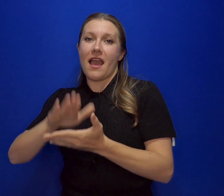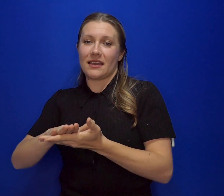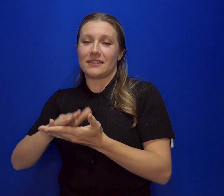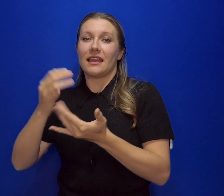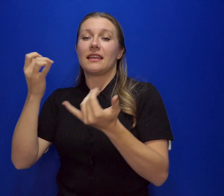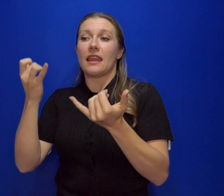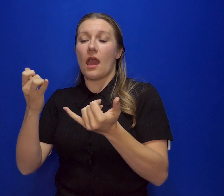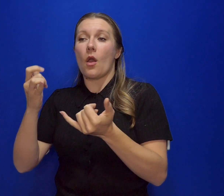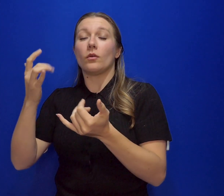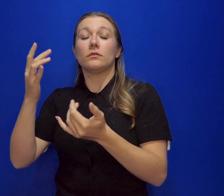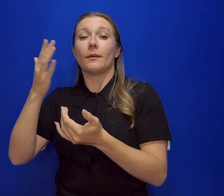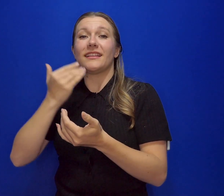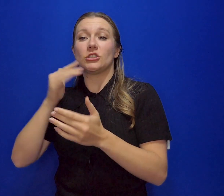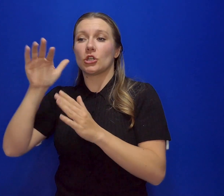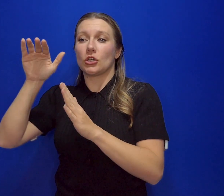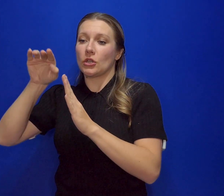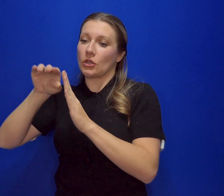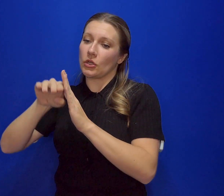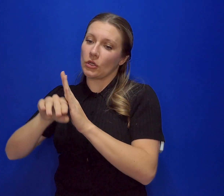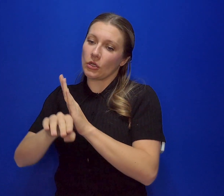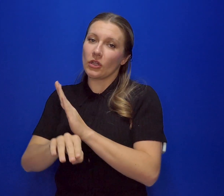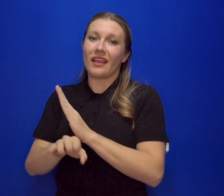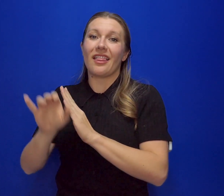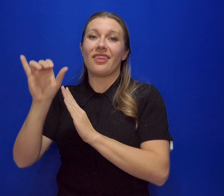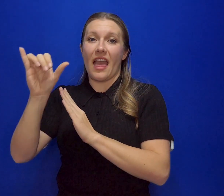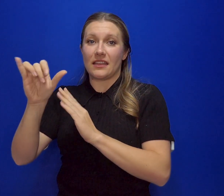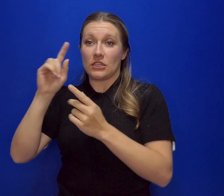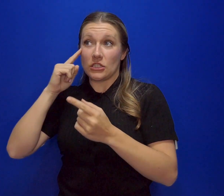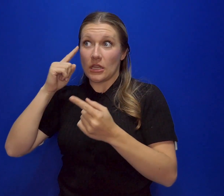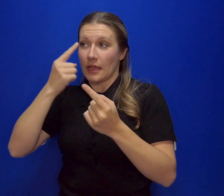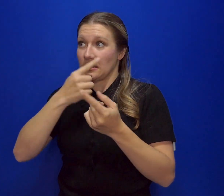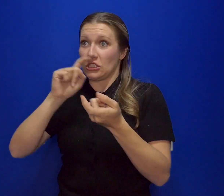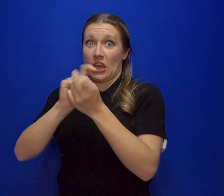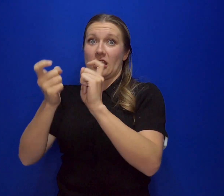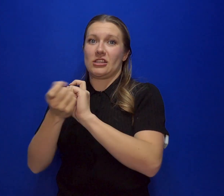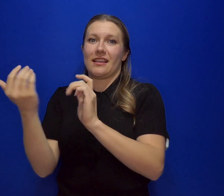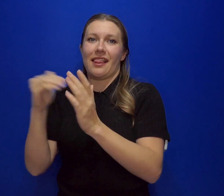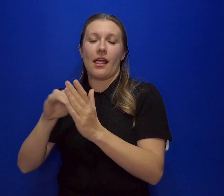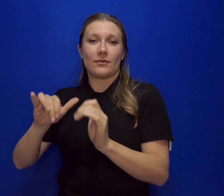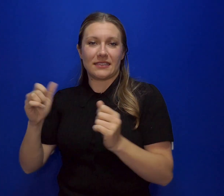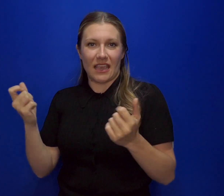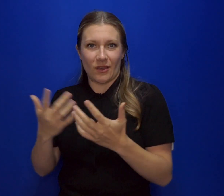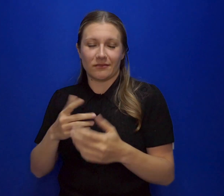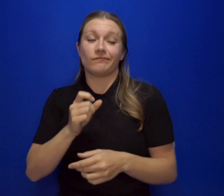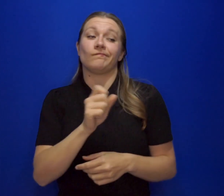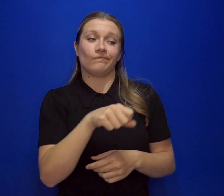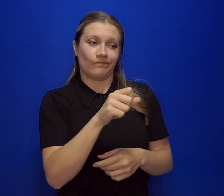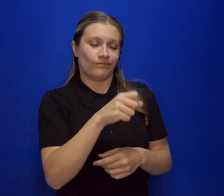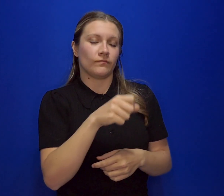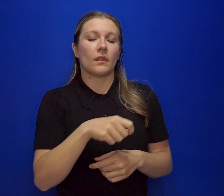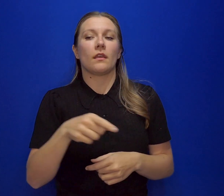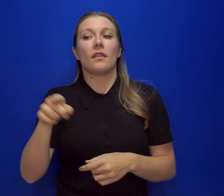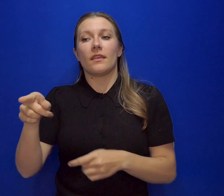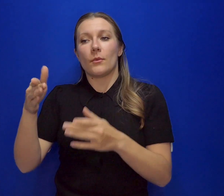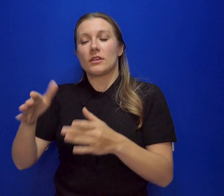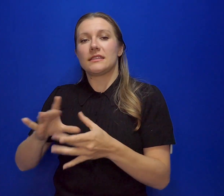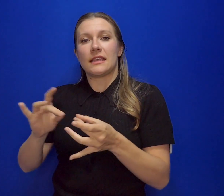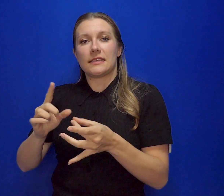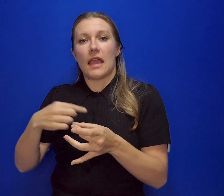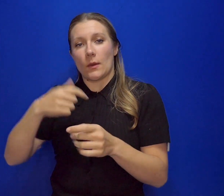that as I brought my blood sugar down, that changed. That was scary. A person here says, I remember thinking that if